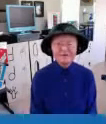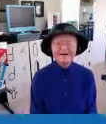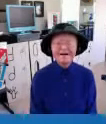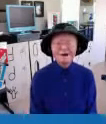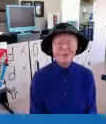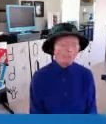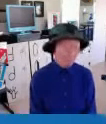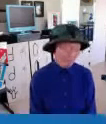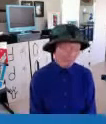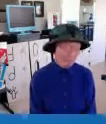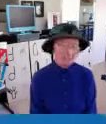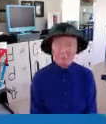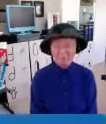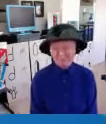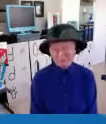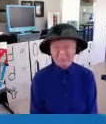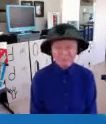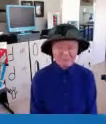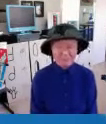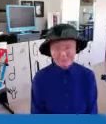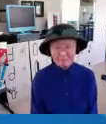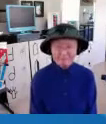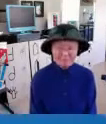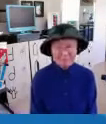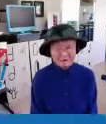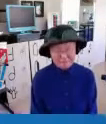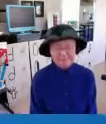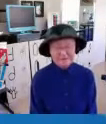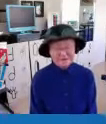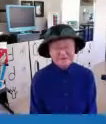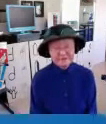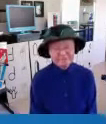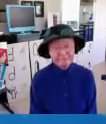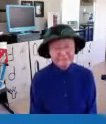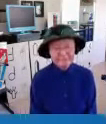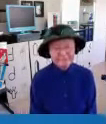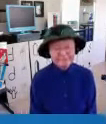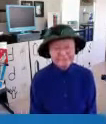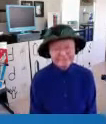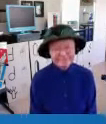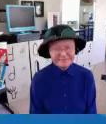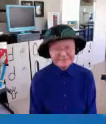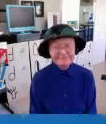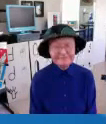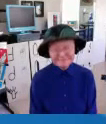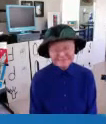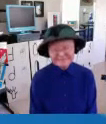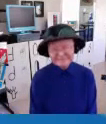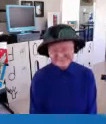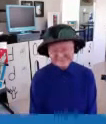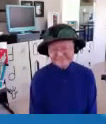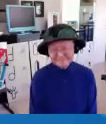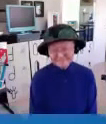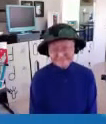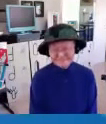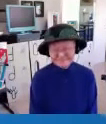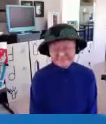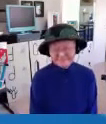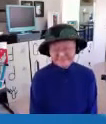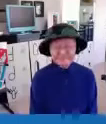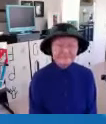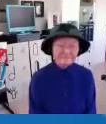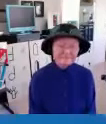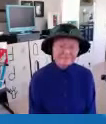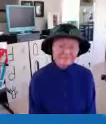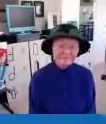Now, these aren't fluttery fingers, but they're on the chin, and it's the whole hand. So it seems that somehow the 10 is being symbolized partly by